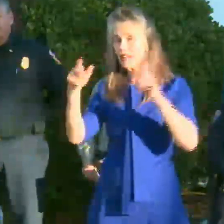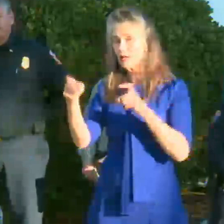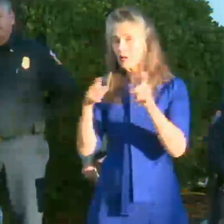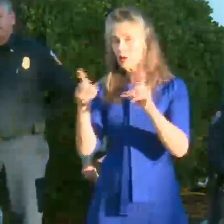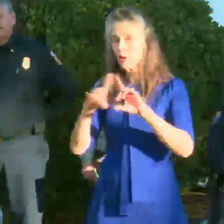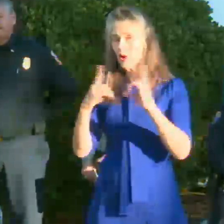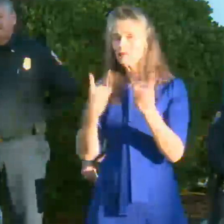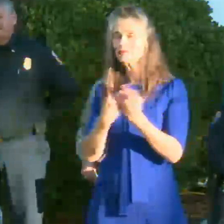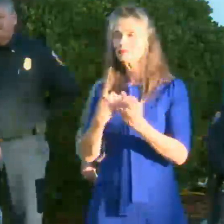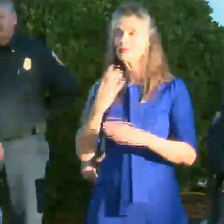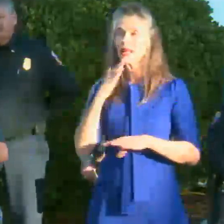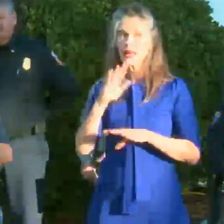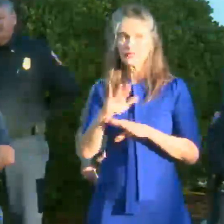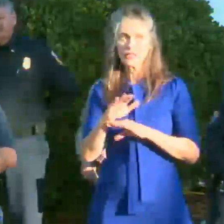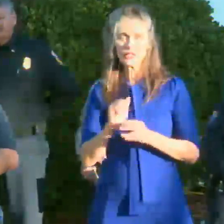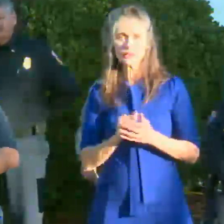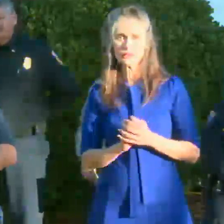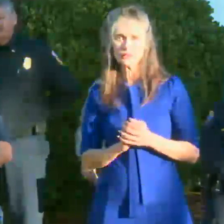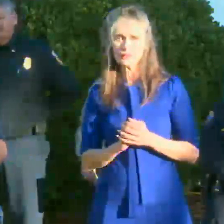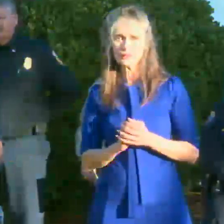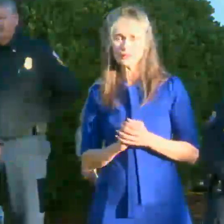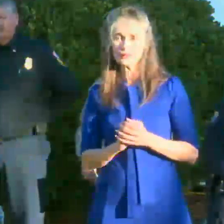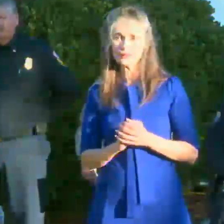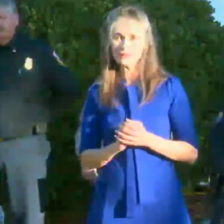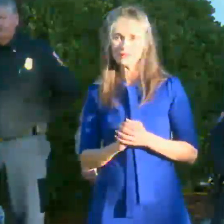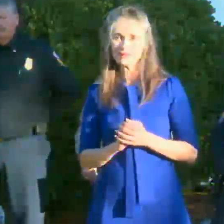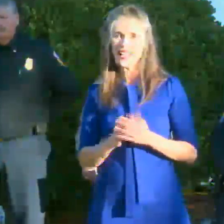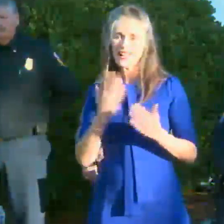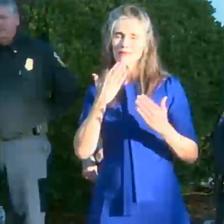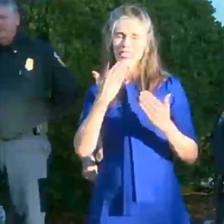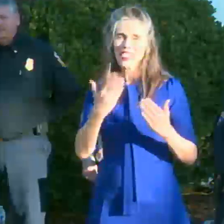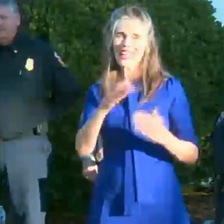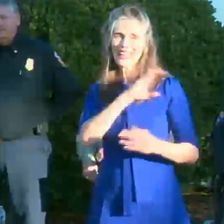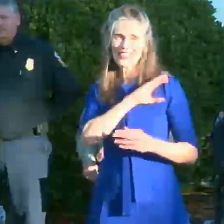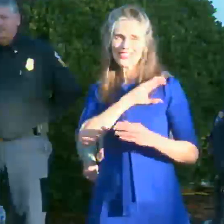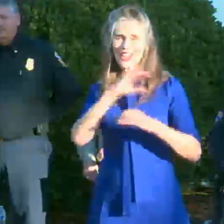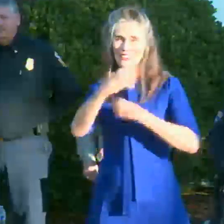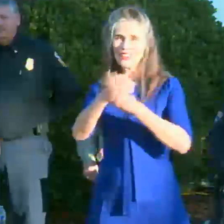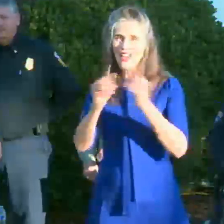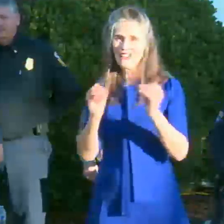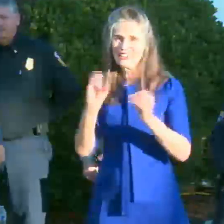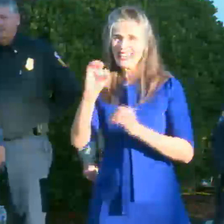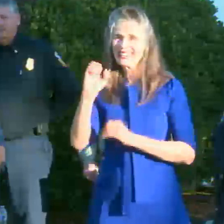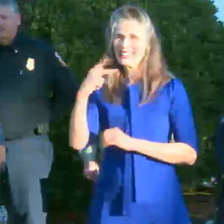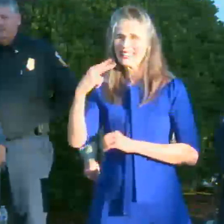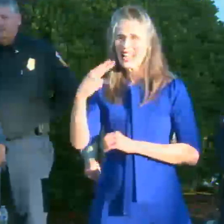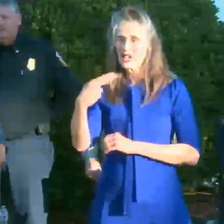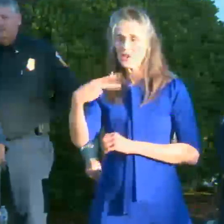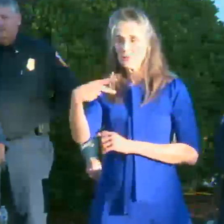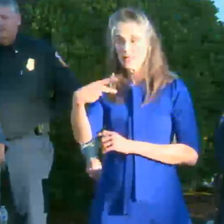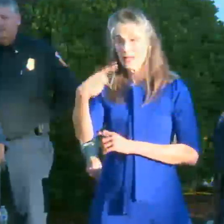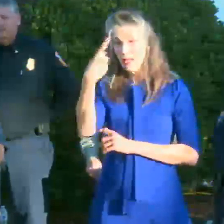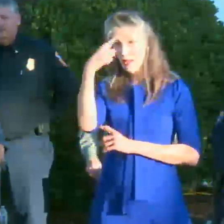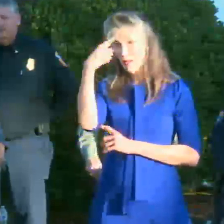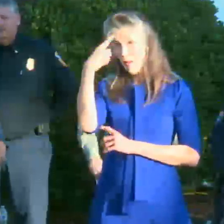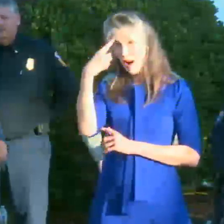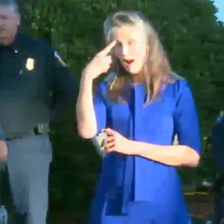Good afternoon. I first want to start off by thanking the Sheriff's Office and CHP for